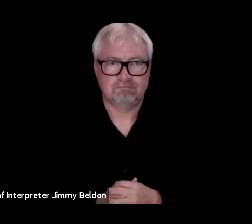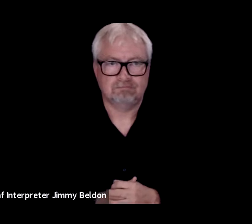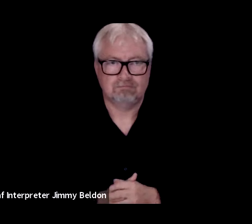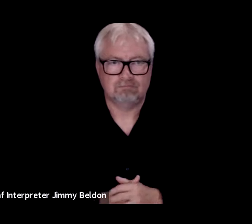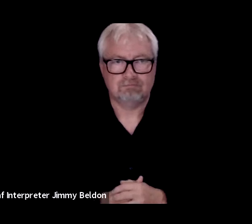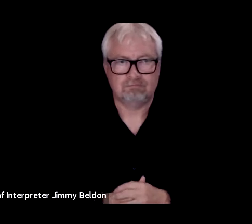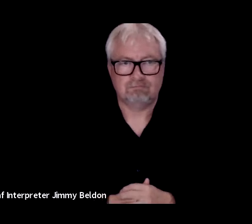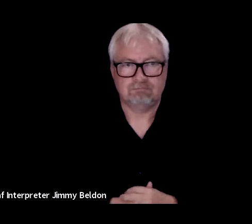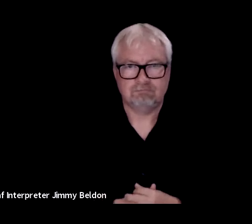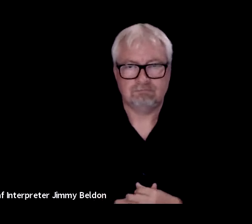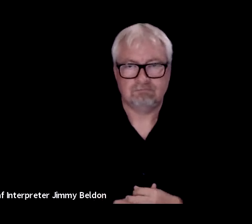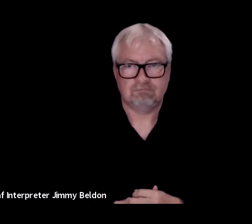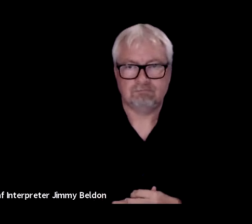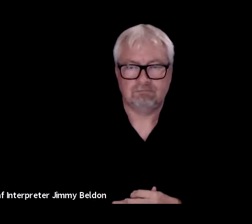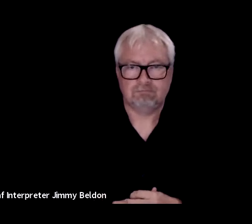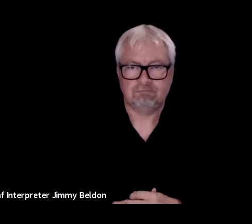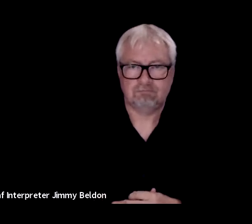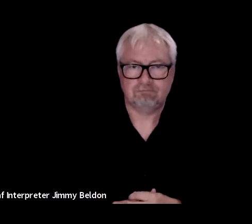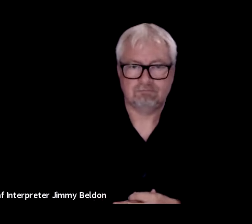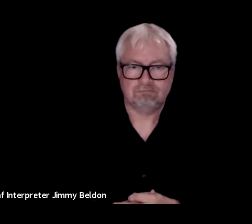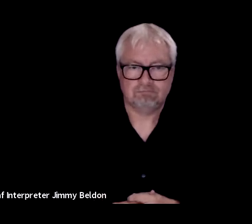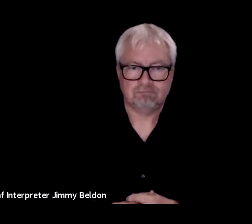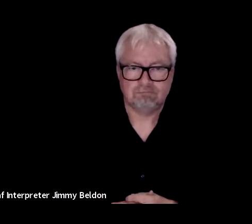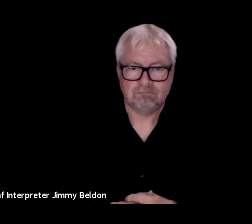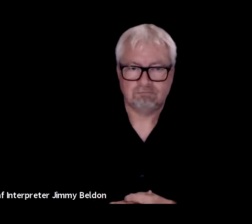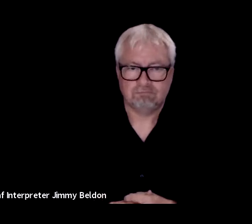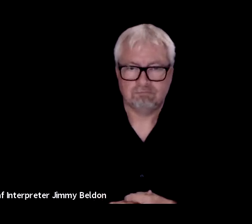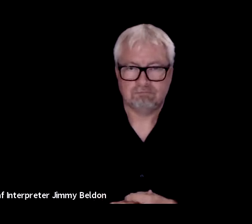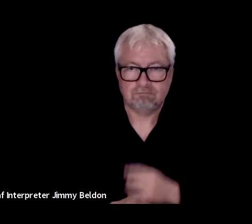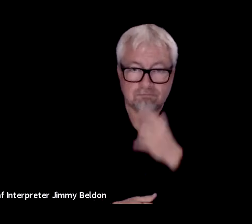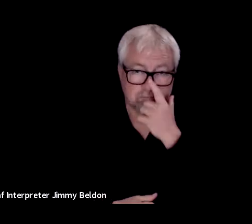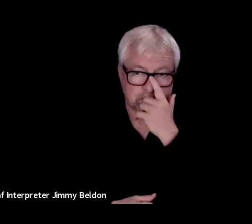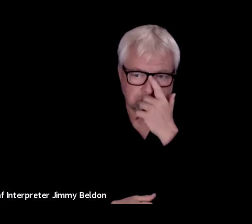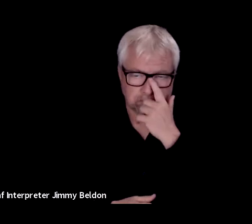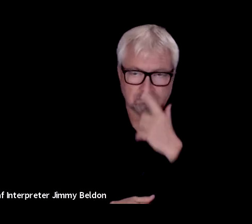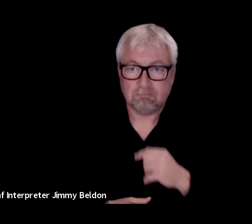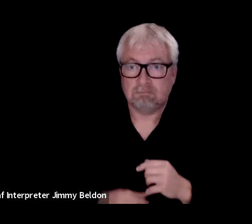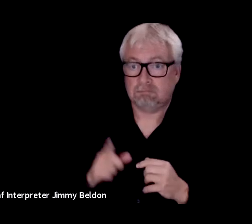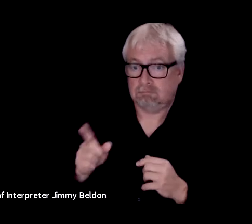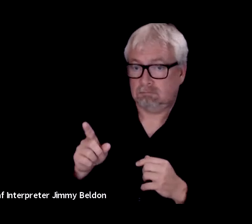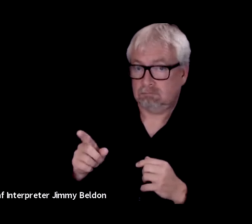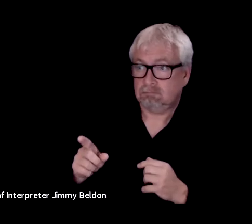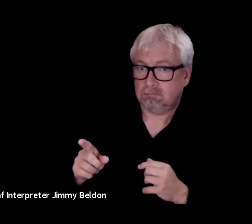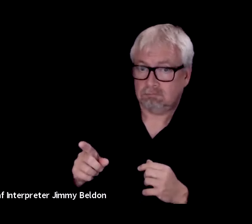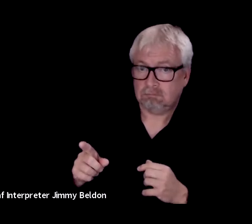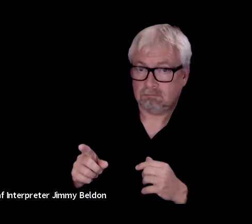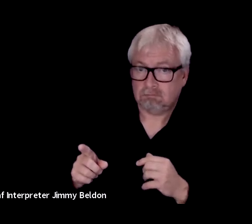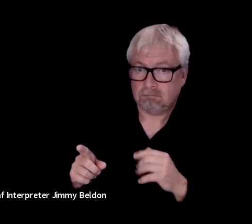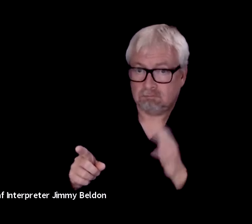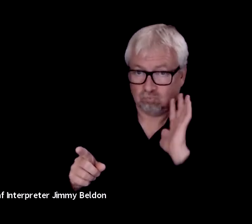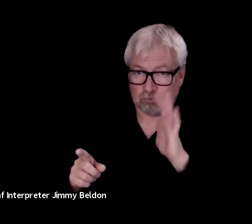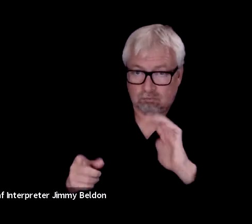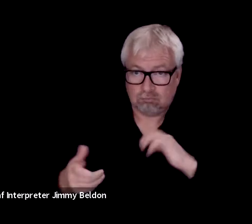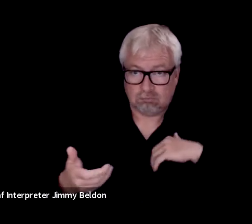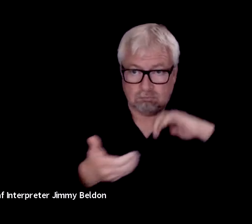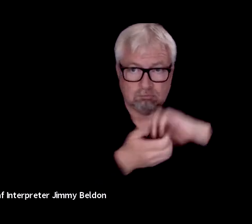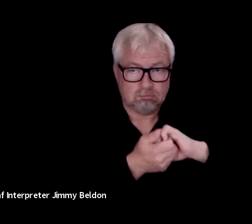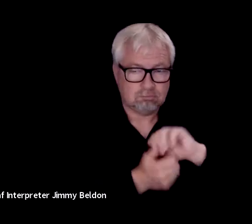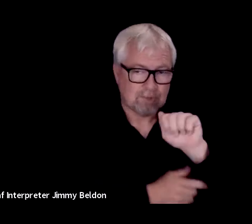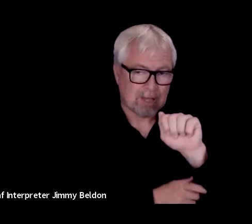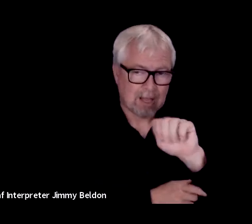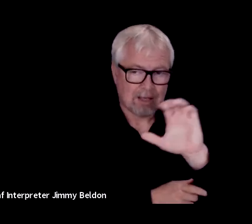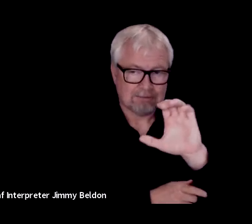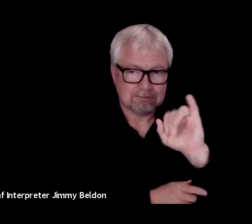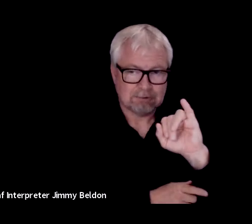the Advisory Committee on Immunization Practices, ACIP. They will be issuing those kinds of recommendations